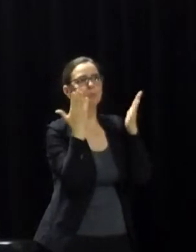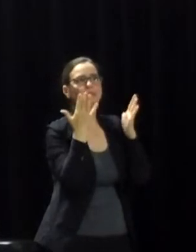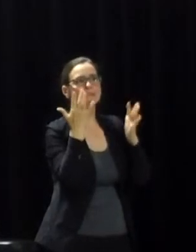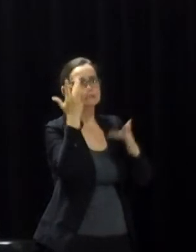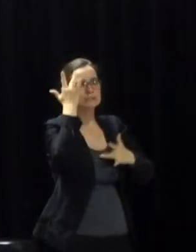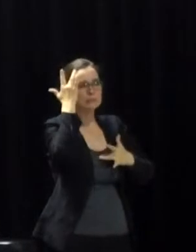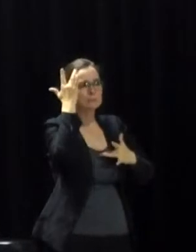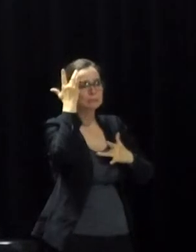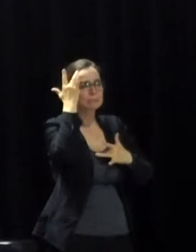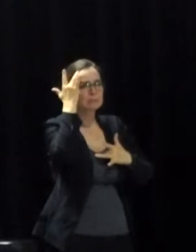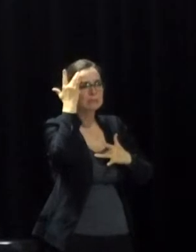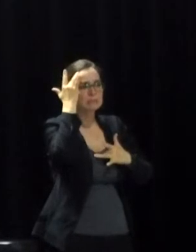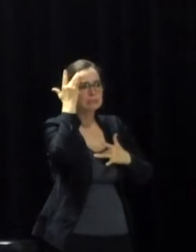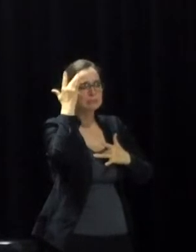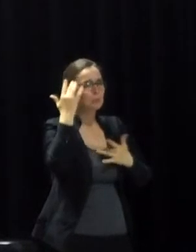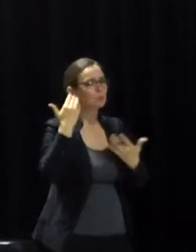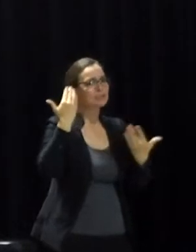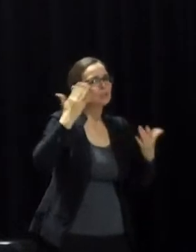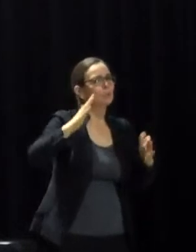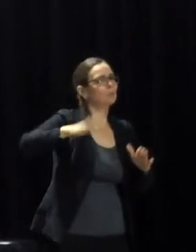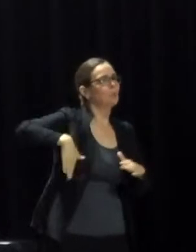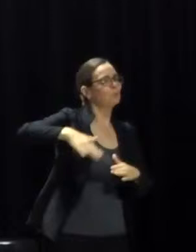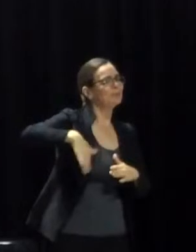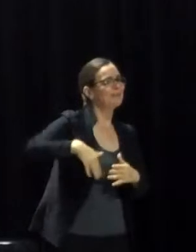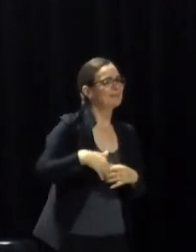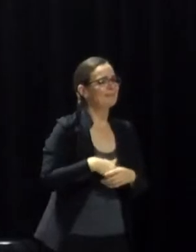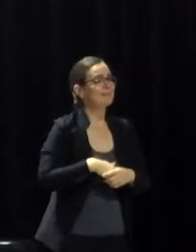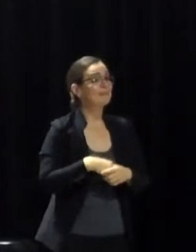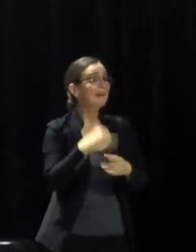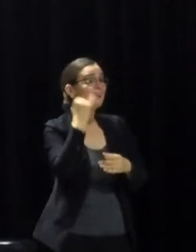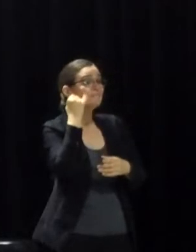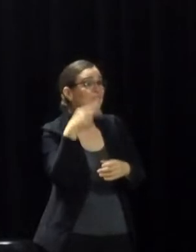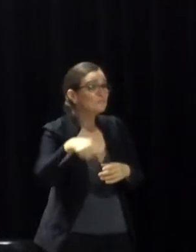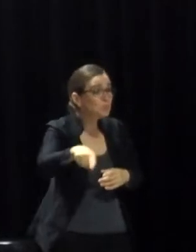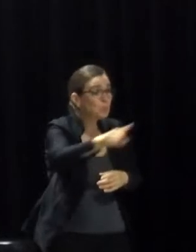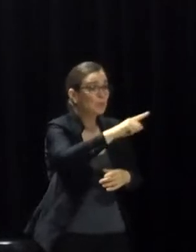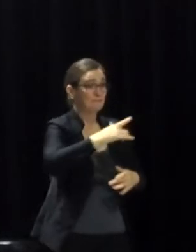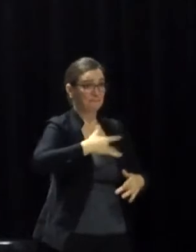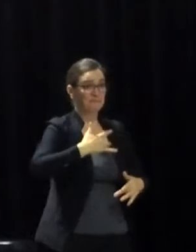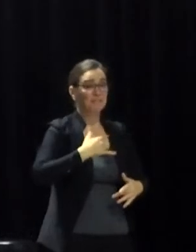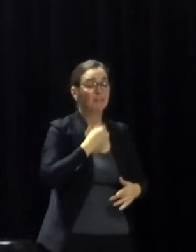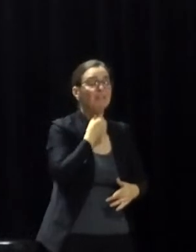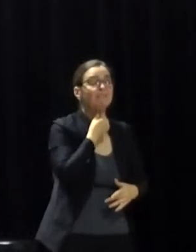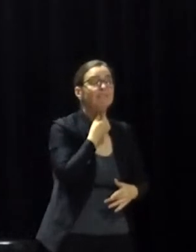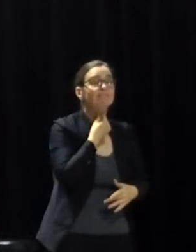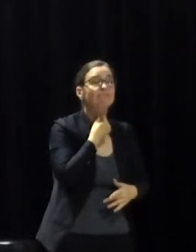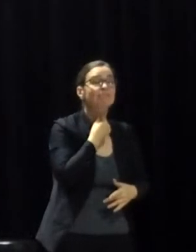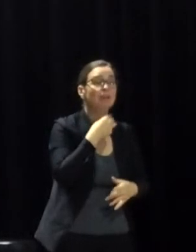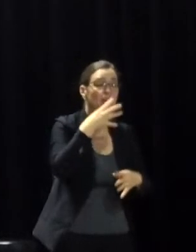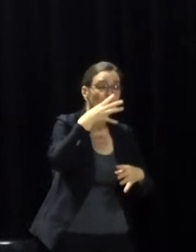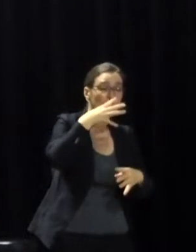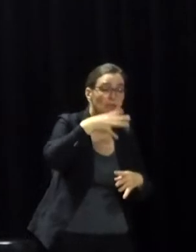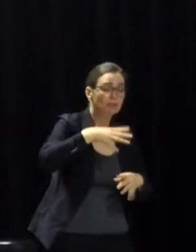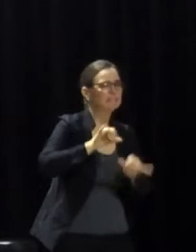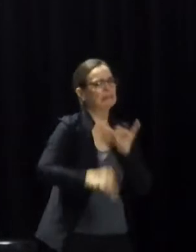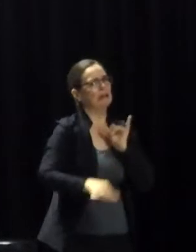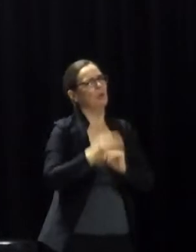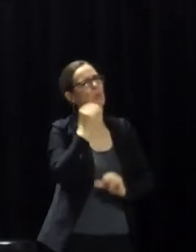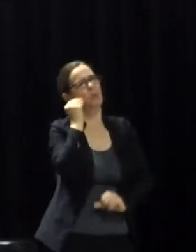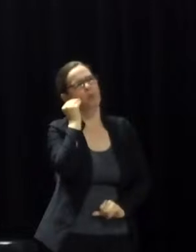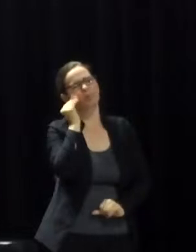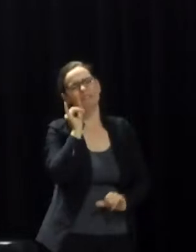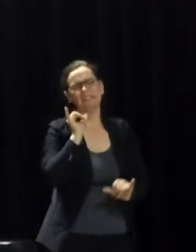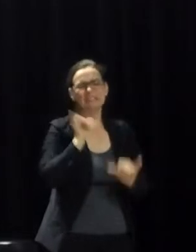that if you're sick, I think it will be important for people to stay home and protect others and get tested.